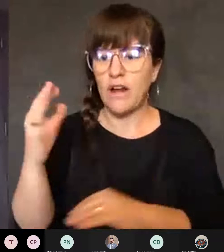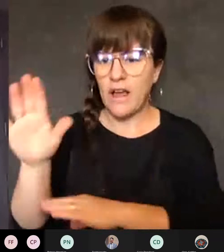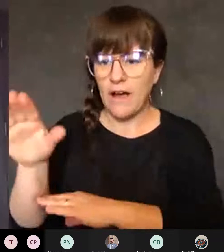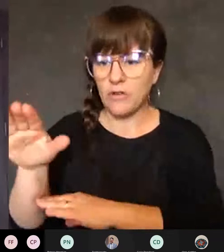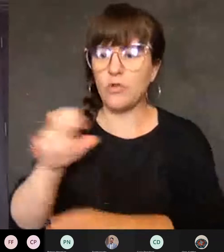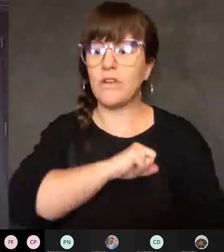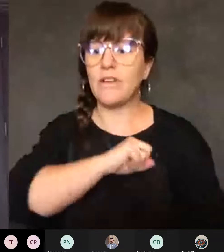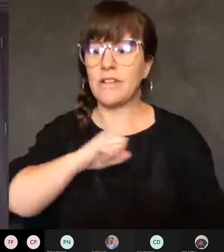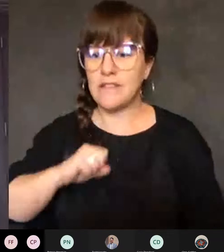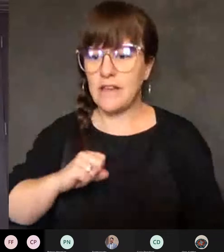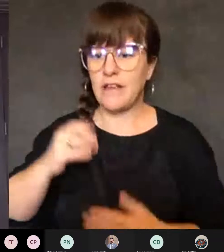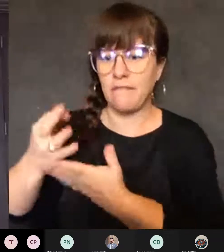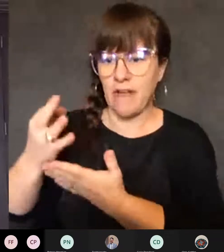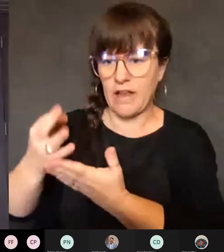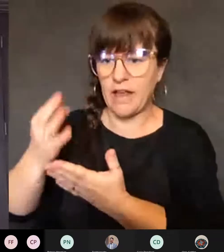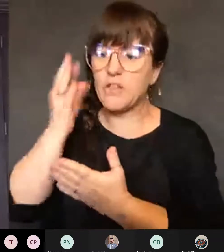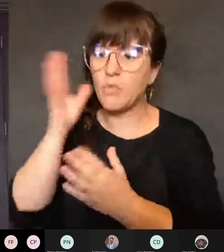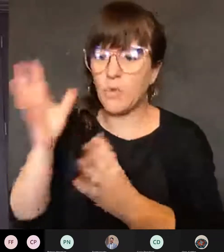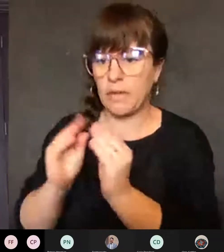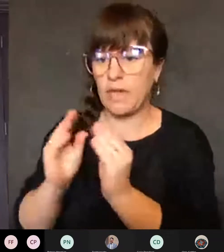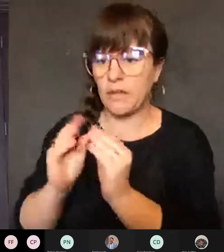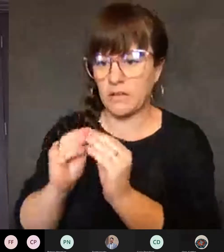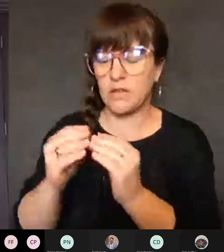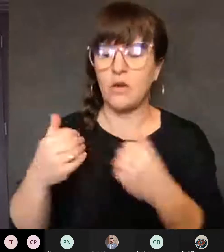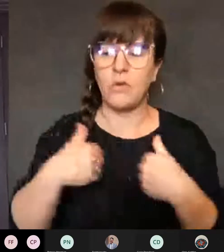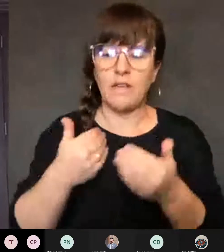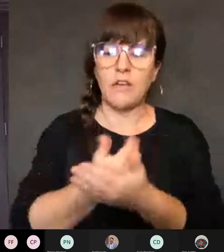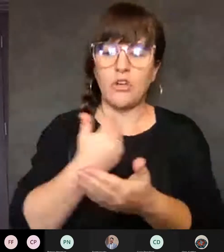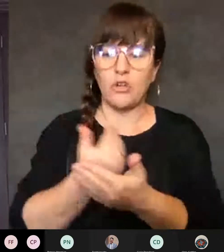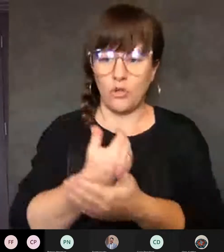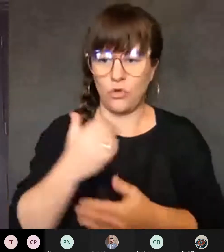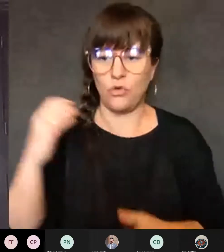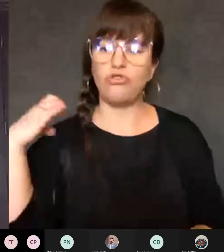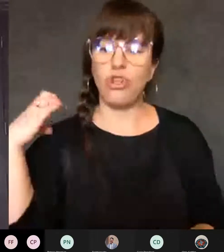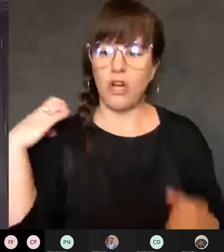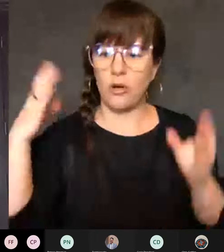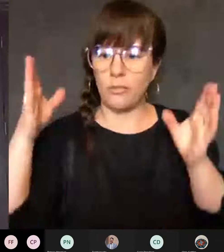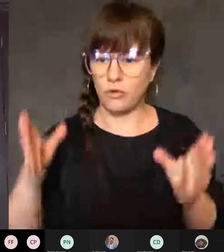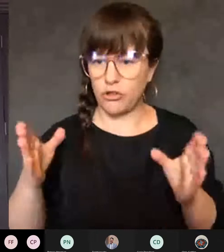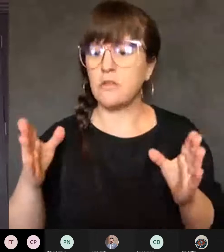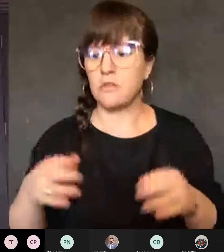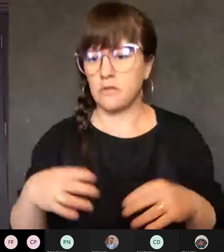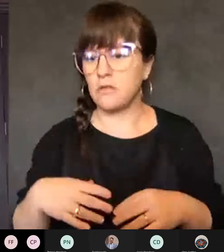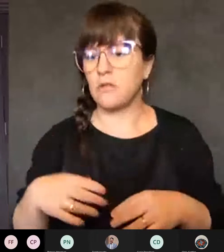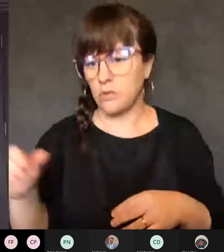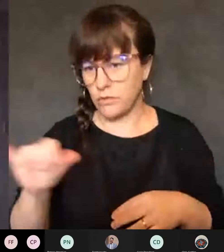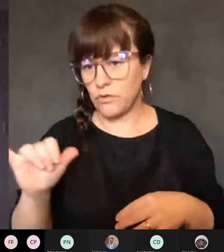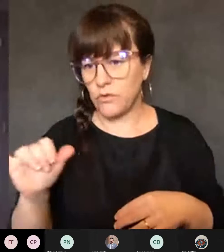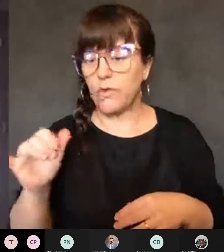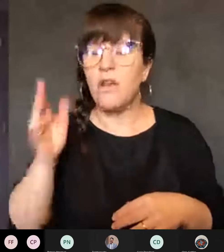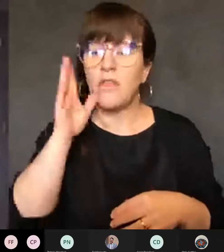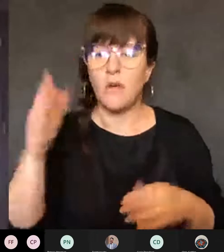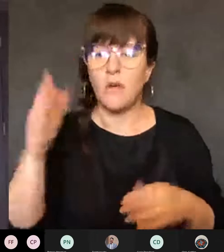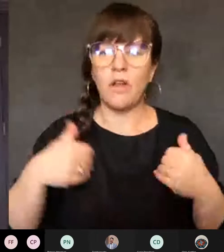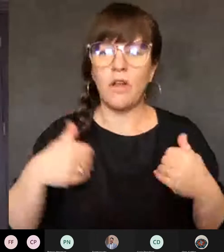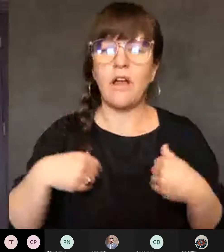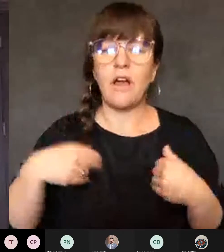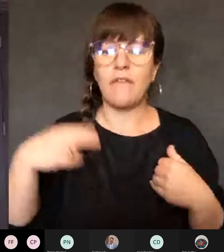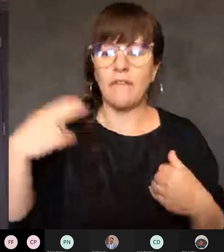meet. We have a new chair, so that will all be a little bit different and everything too. But they're going to have the higher education budget hearing for